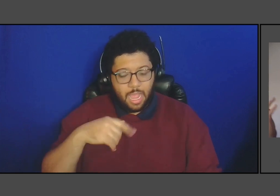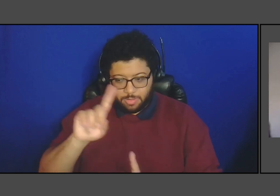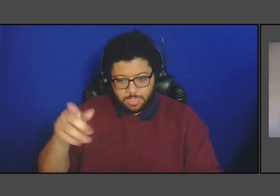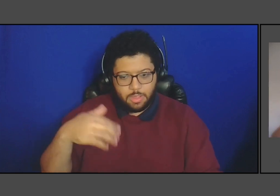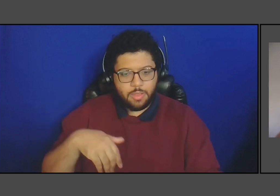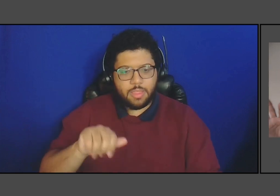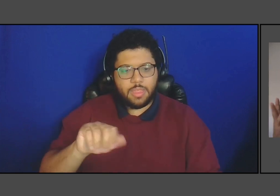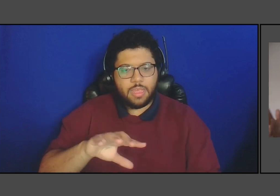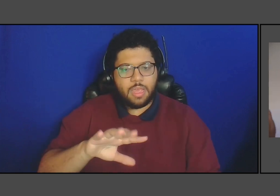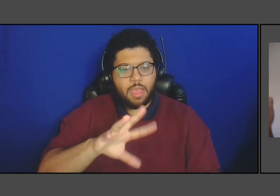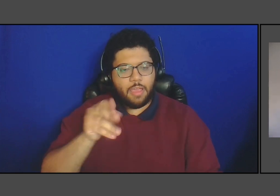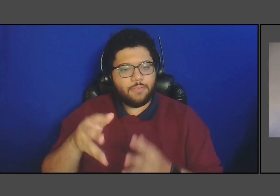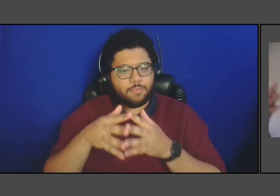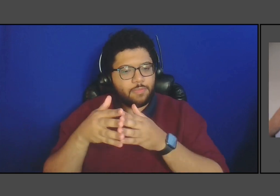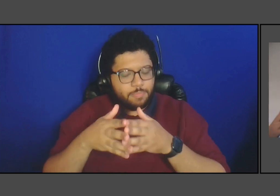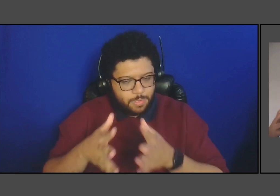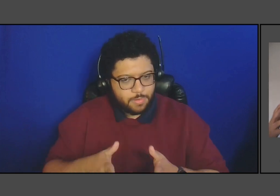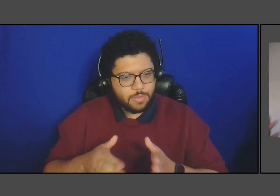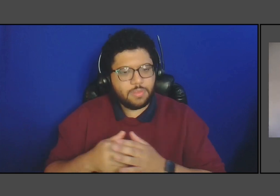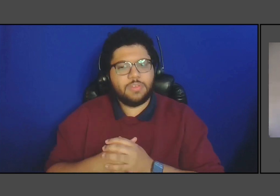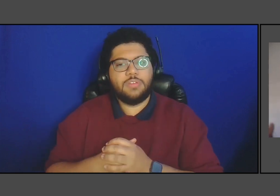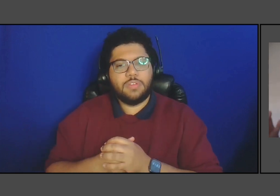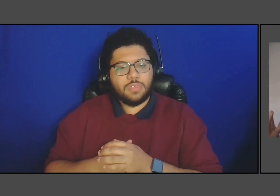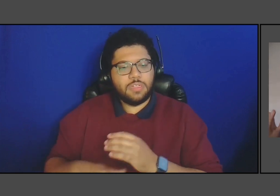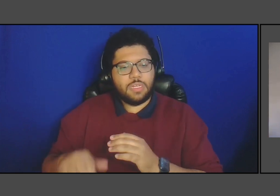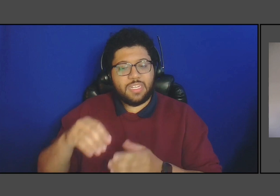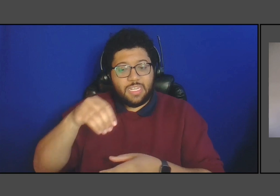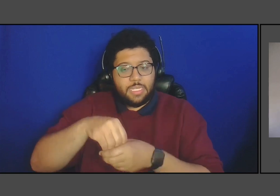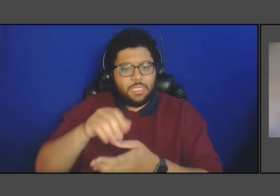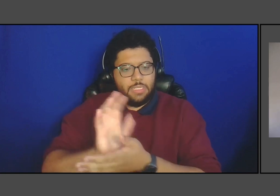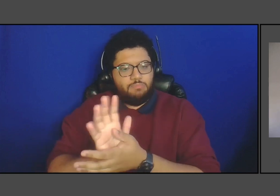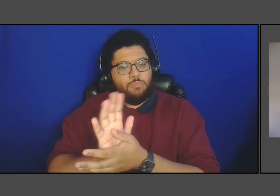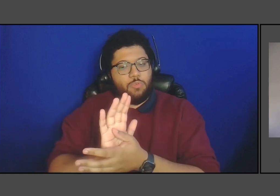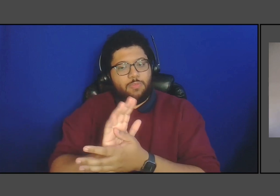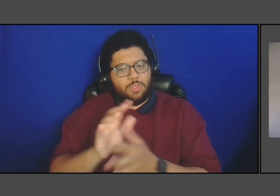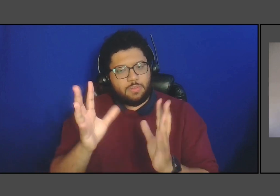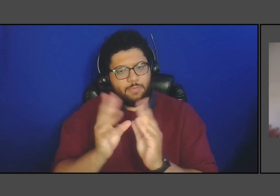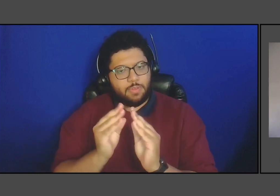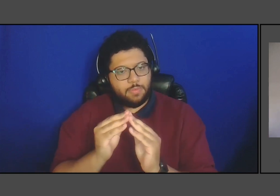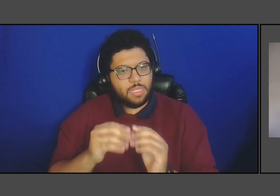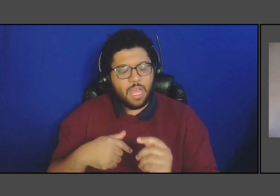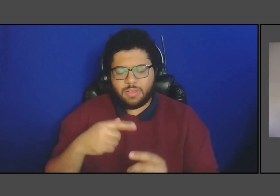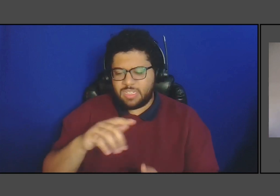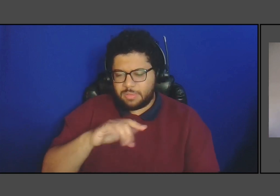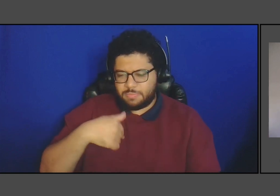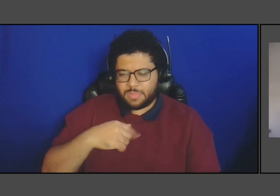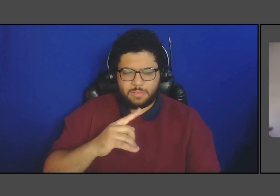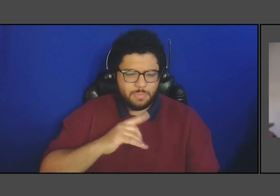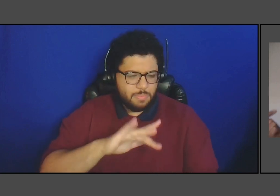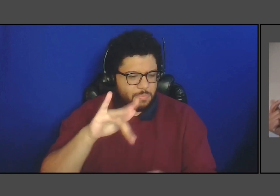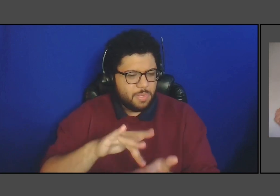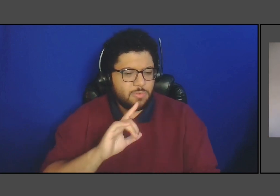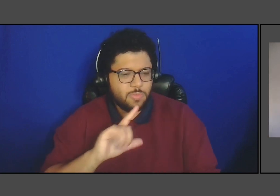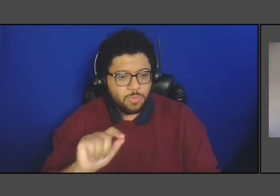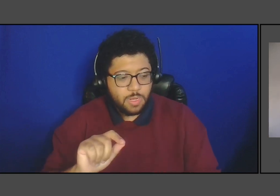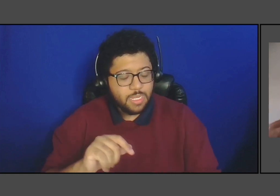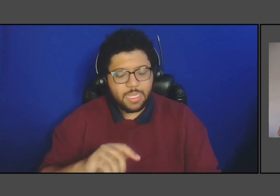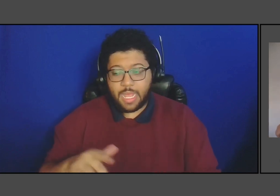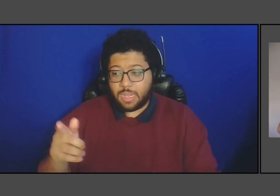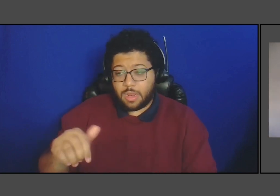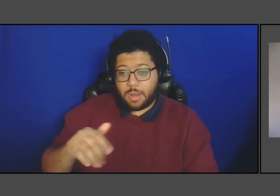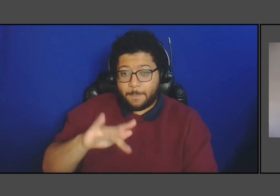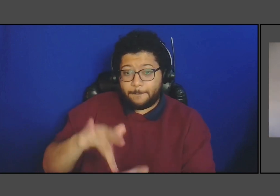I was in my early 20s. There was a middle-aged African American woman who came up to me and said,